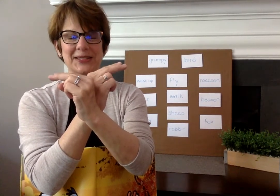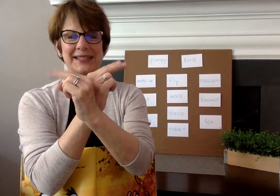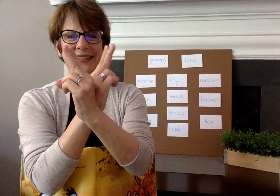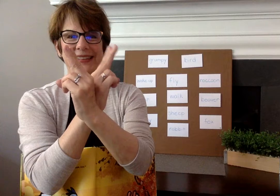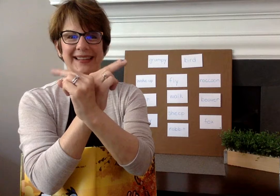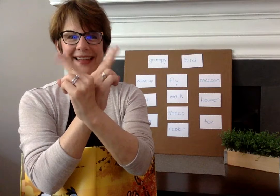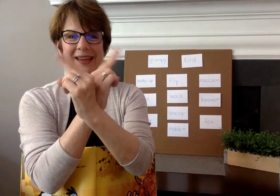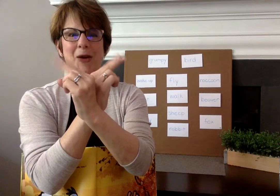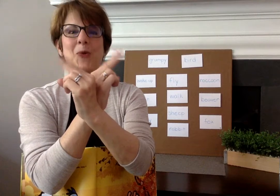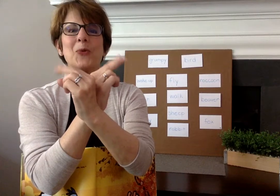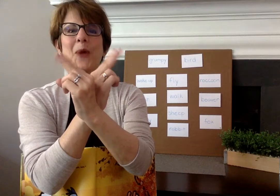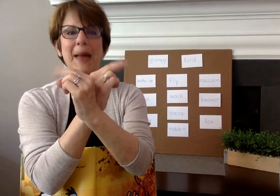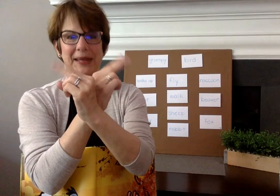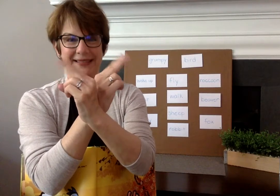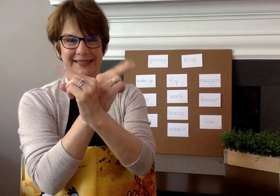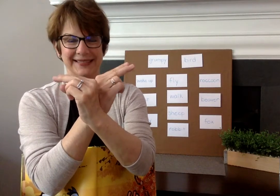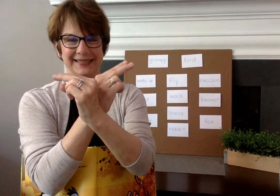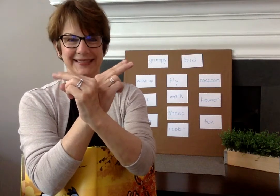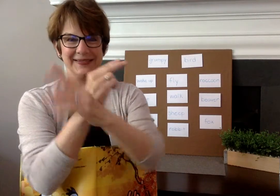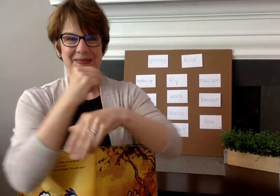ears. Rabbit.